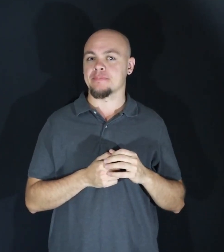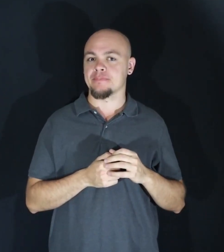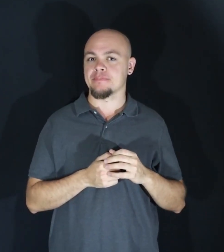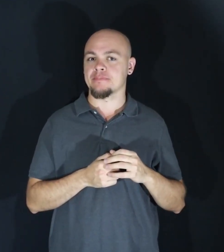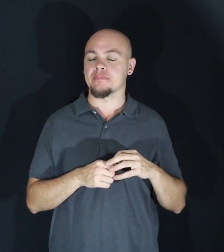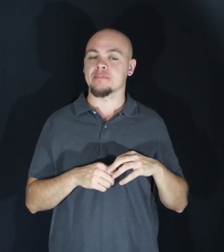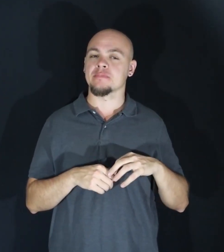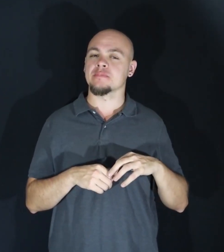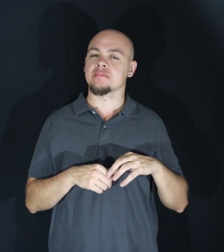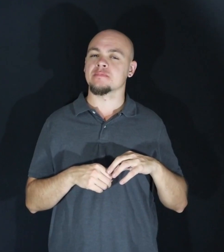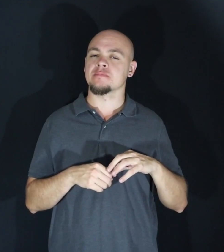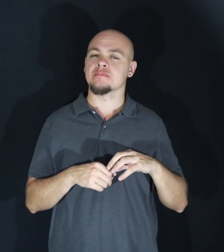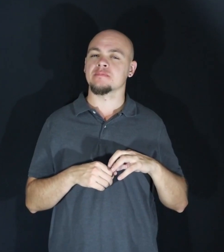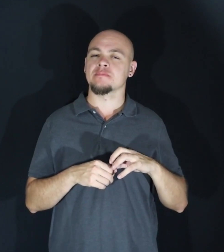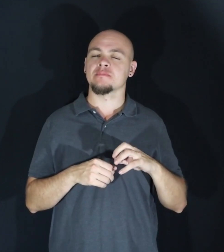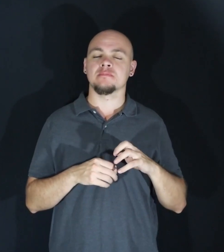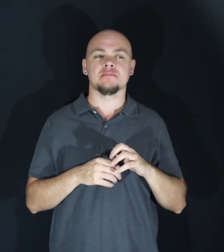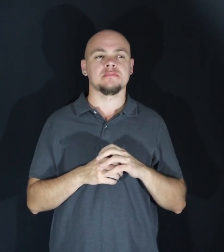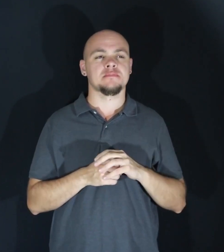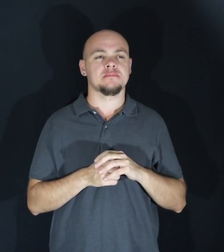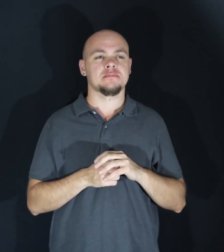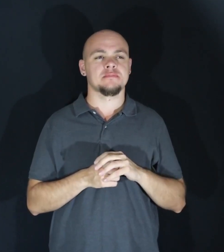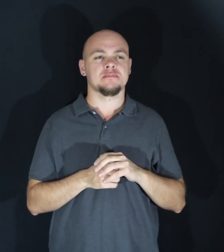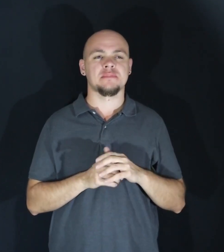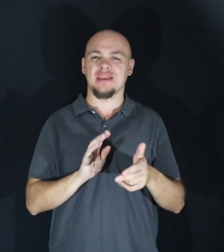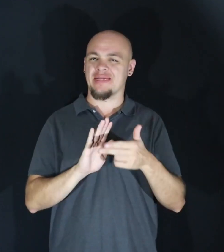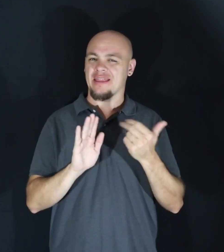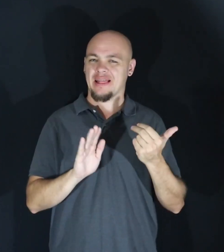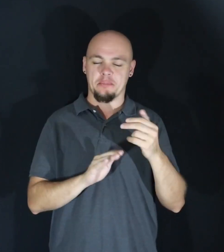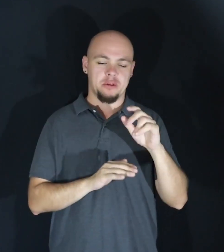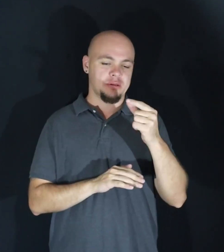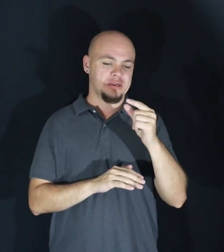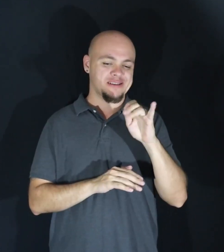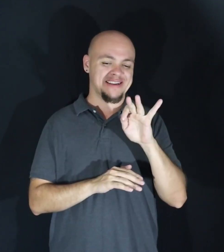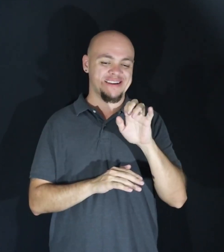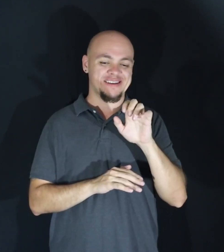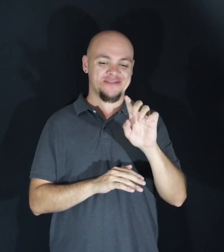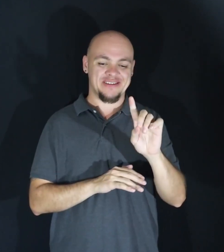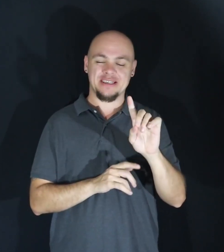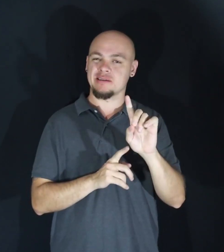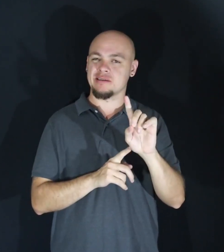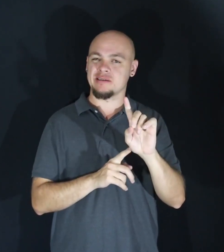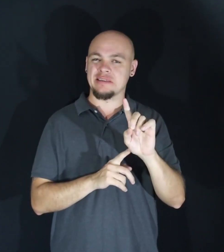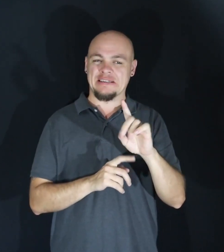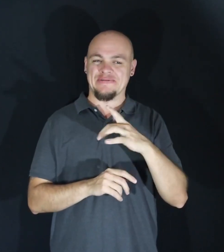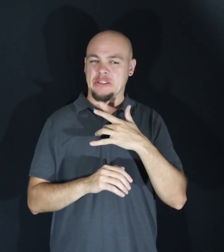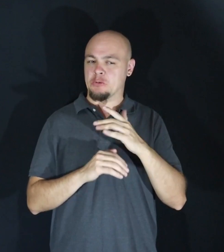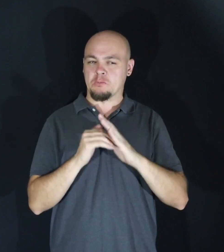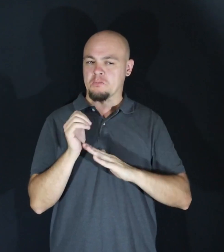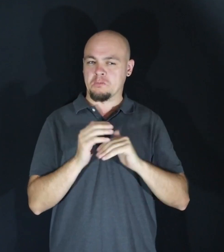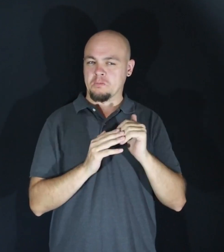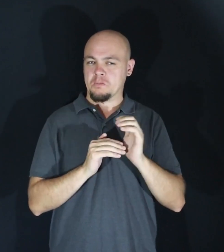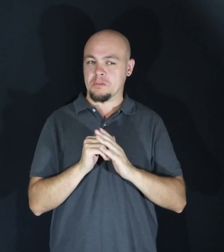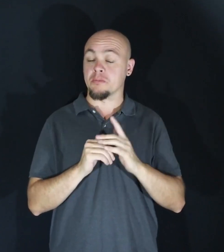Some people are uncomfortable with the label of gifted. But for